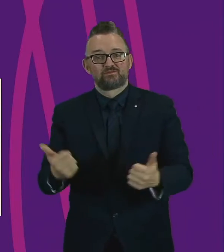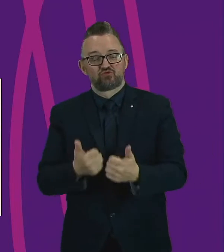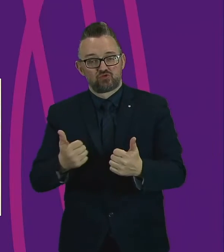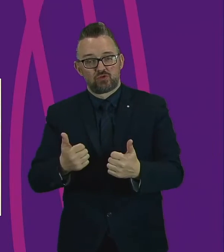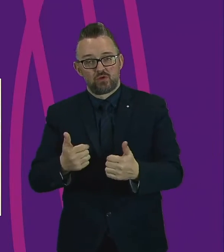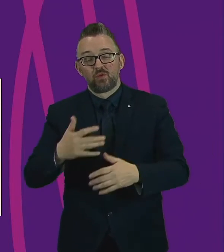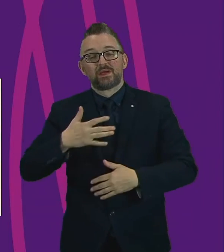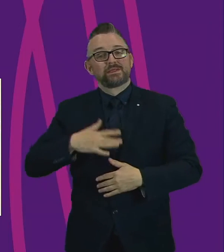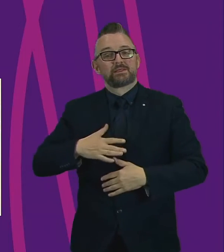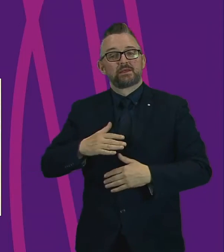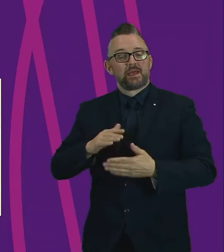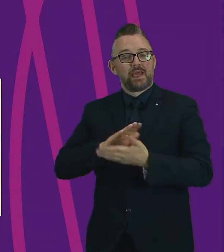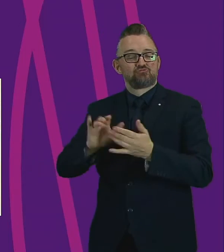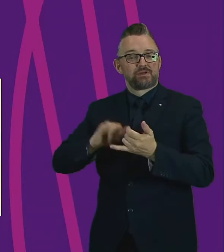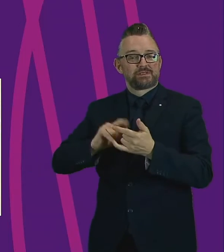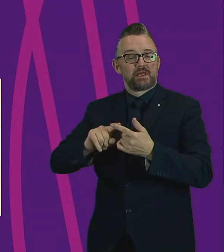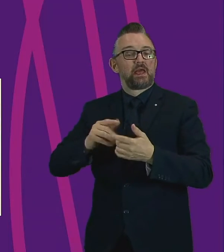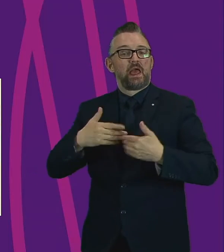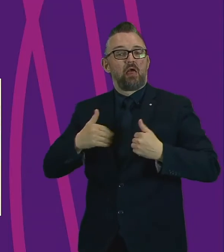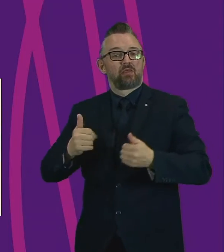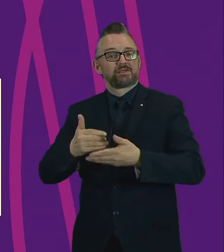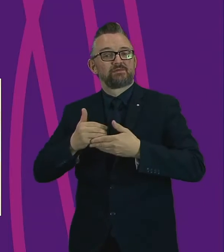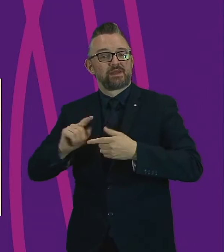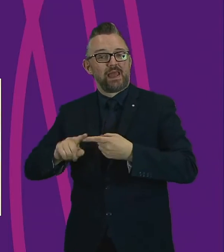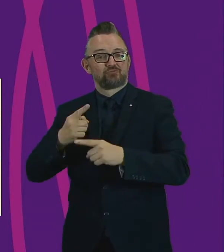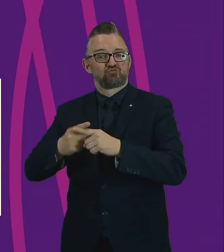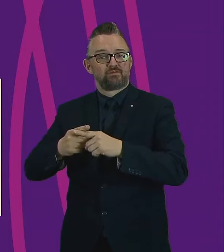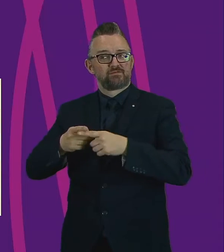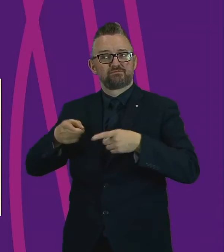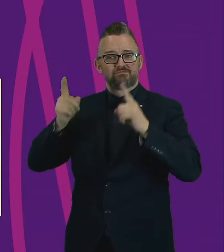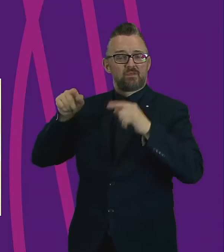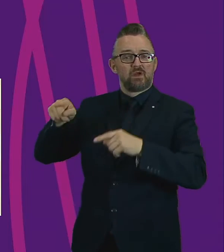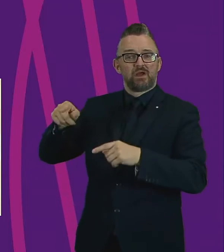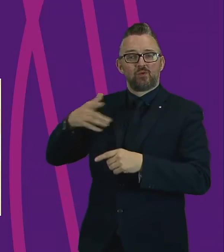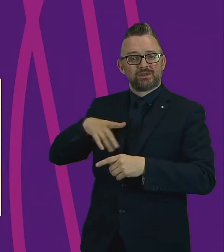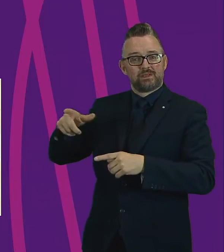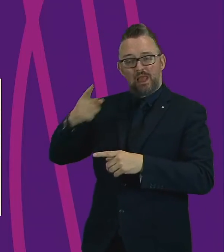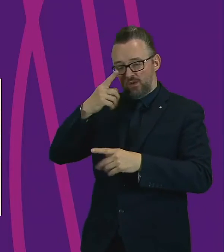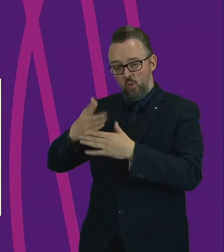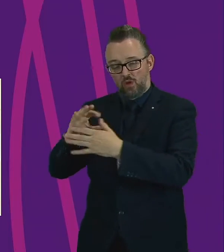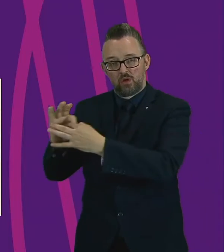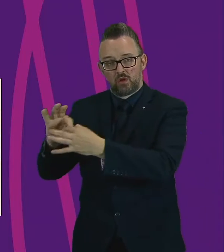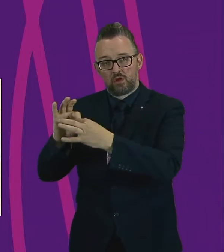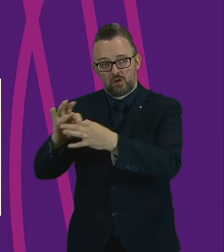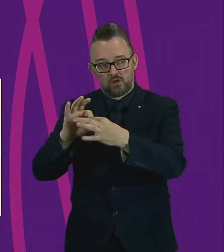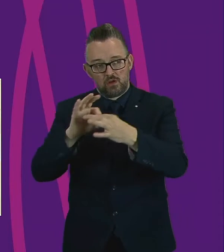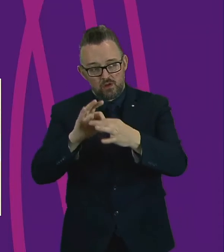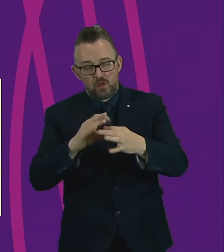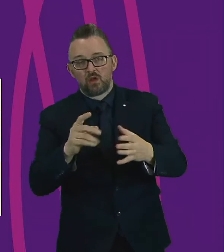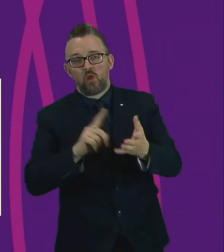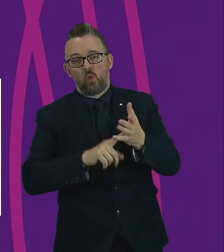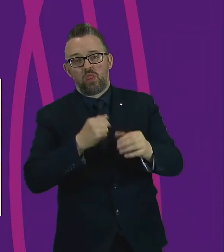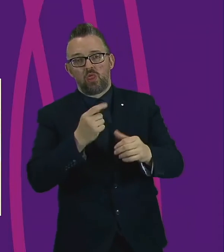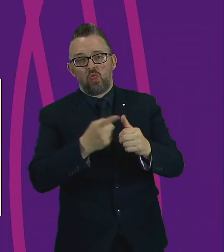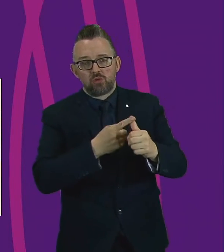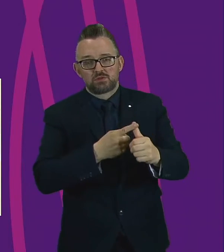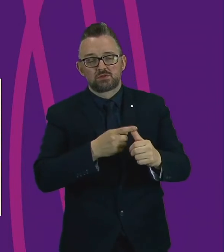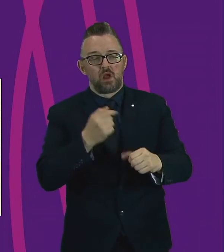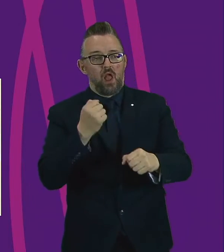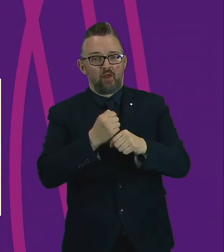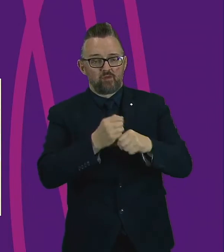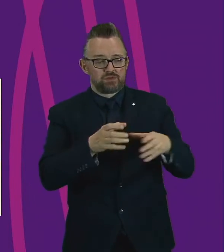and safety executive that's fit for purpose, that cooperates closely with local government, with government agencies